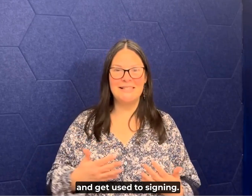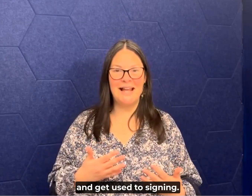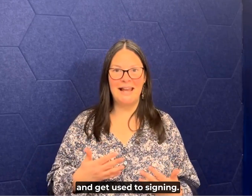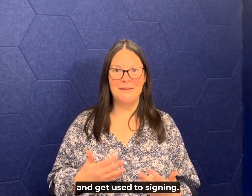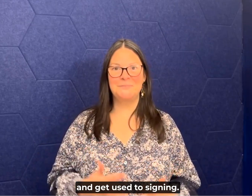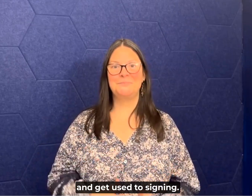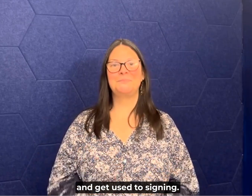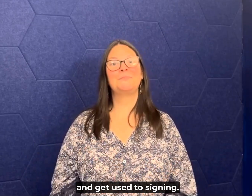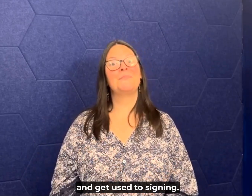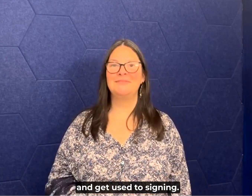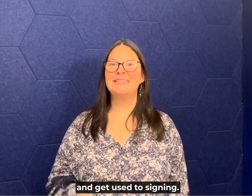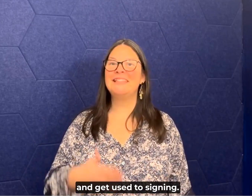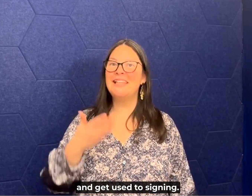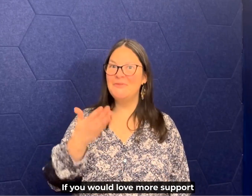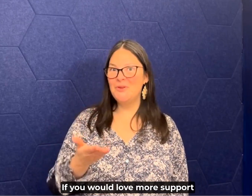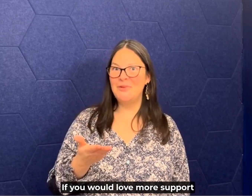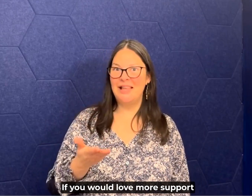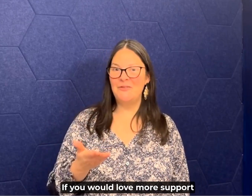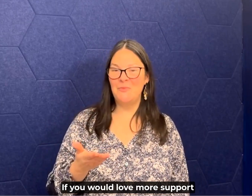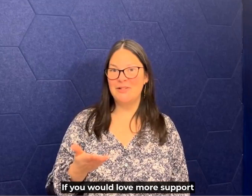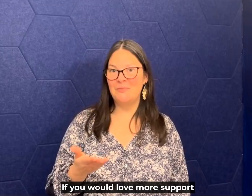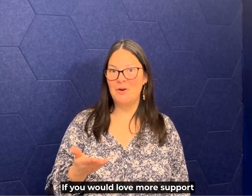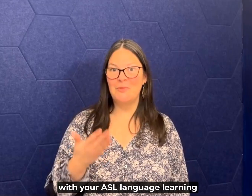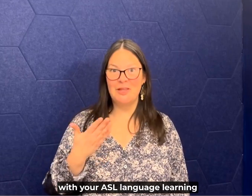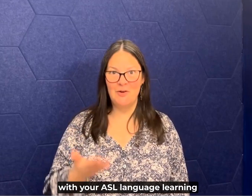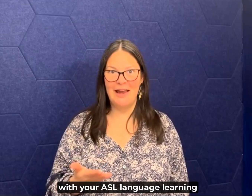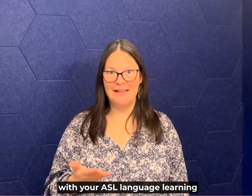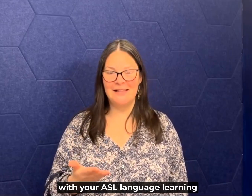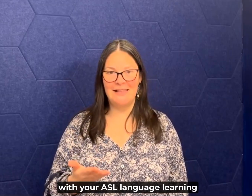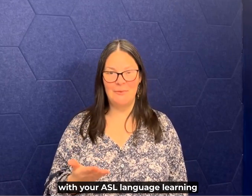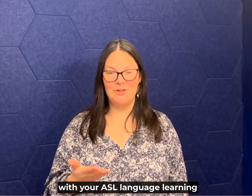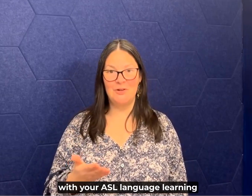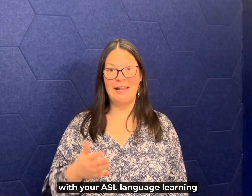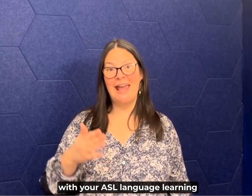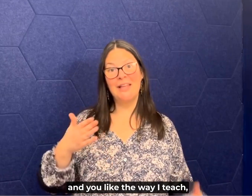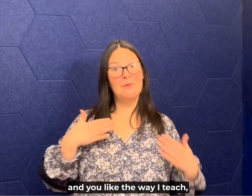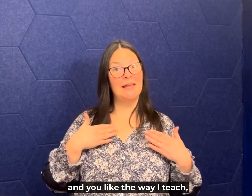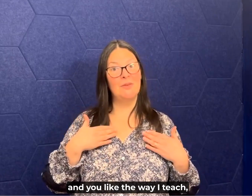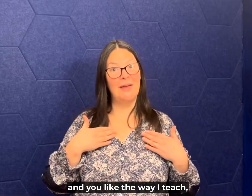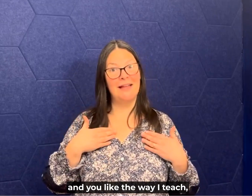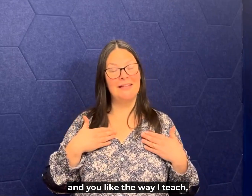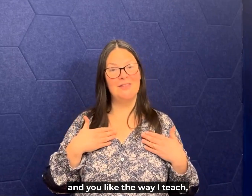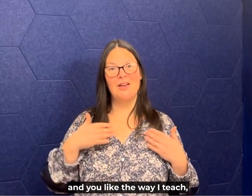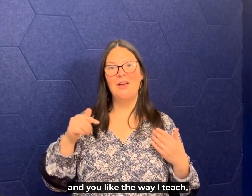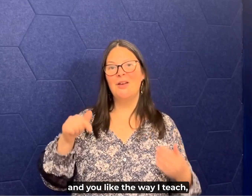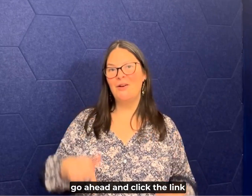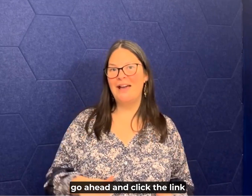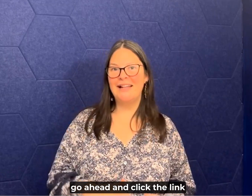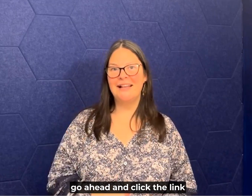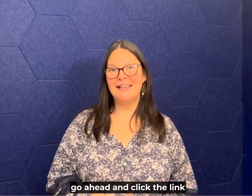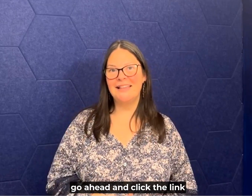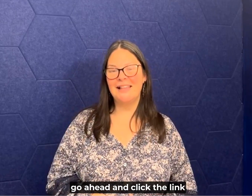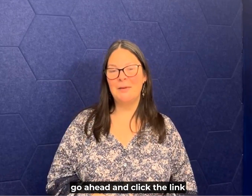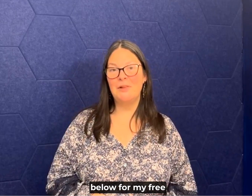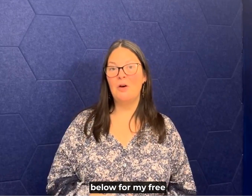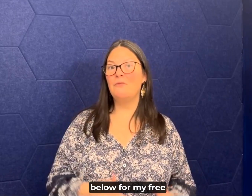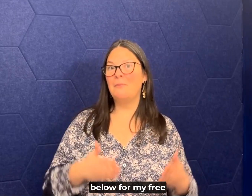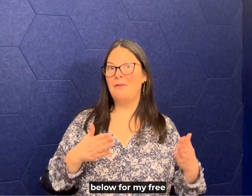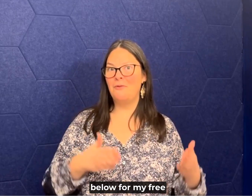signing. If you would love more support with your ASL language learning and you like the way I teach, go ahead and click the link below for my free